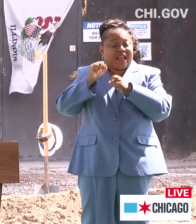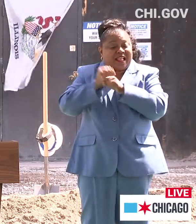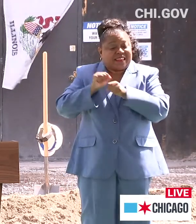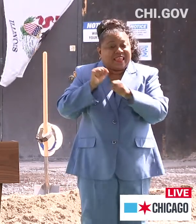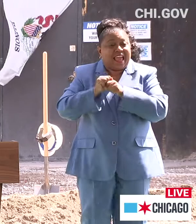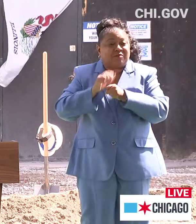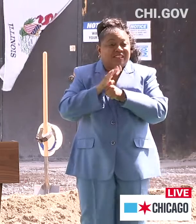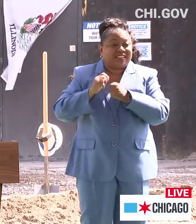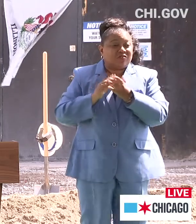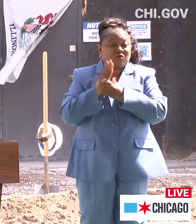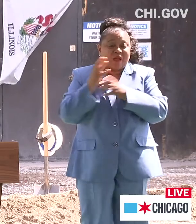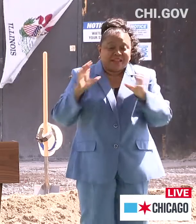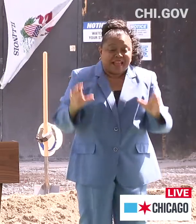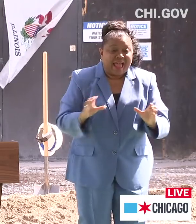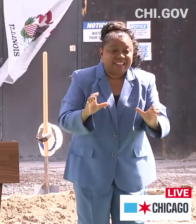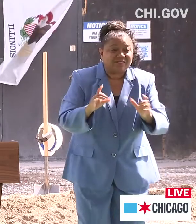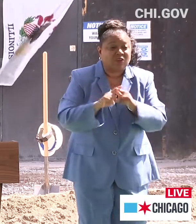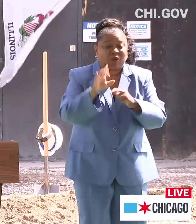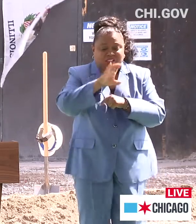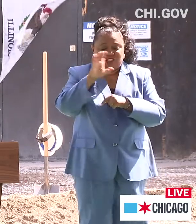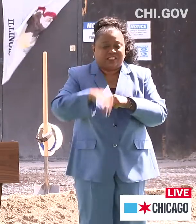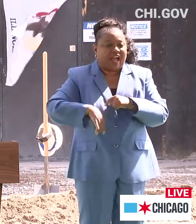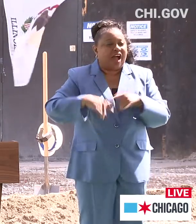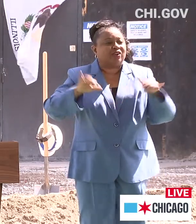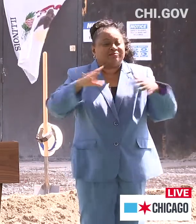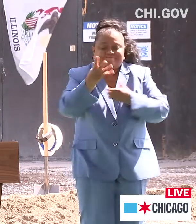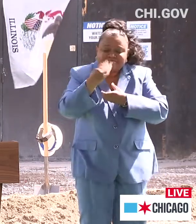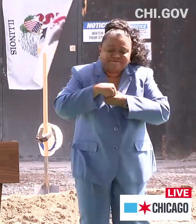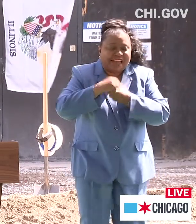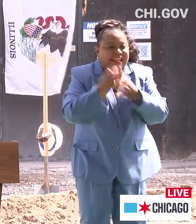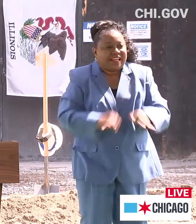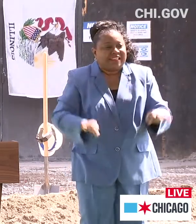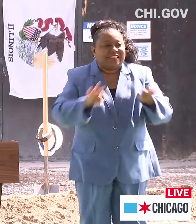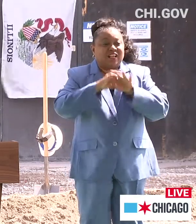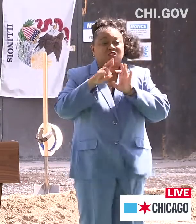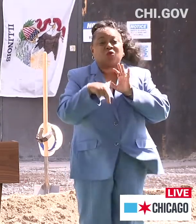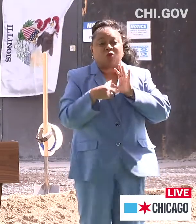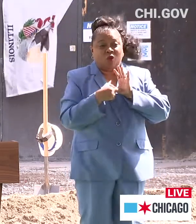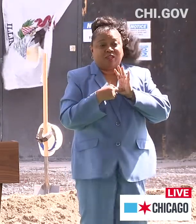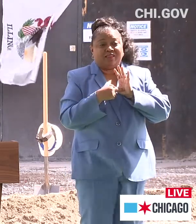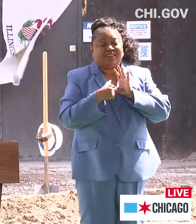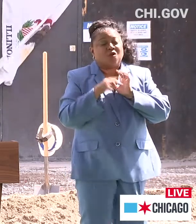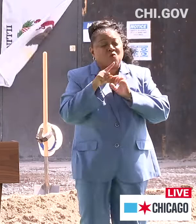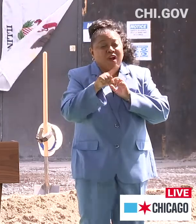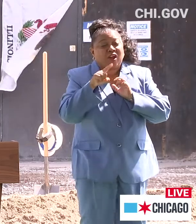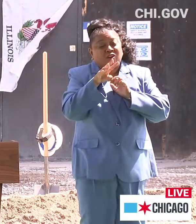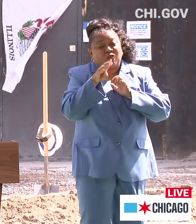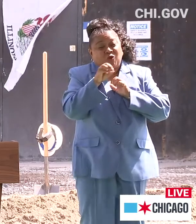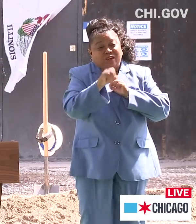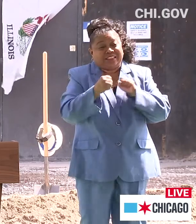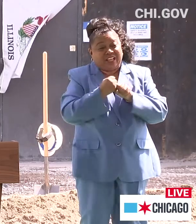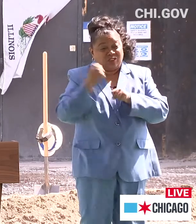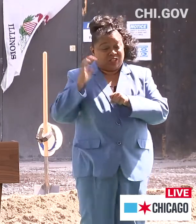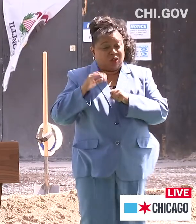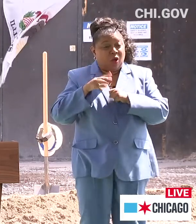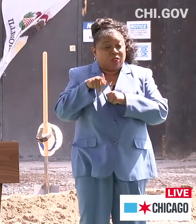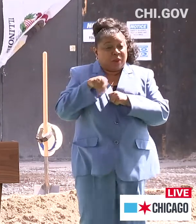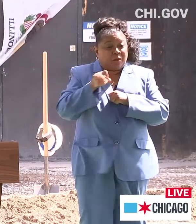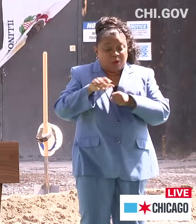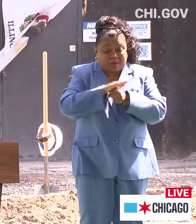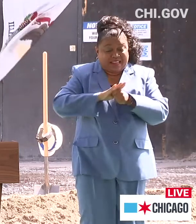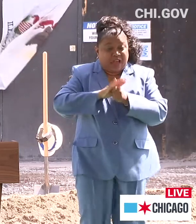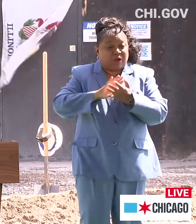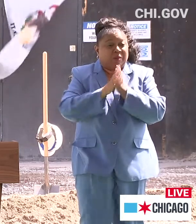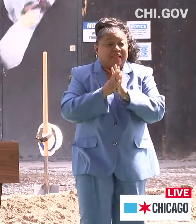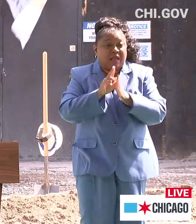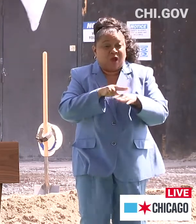labor and civil rights activism, where Chicago played a central role. 140 years ago, the Pullman neighborhood